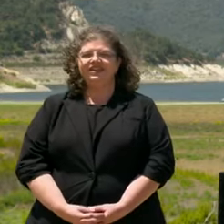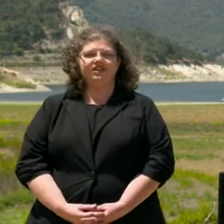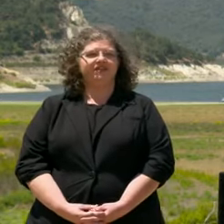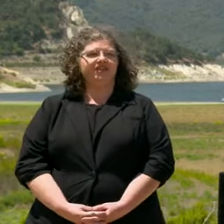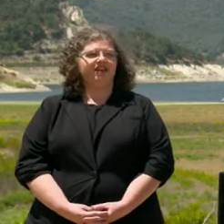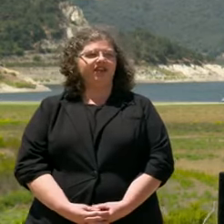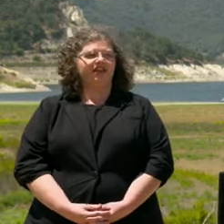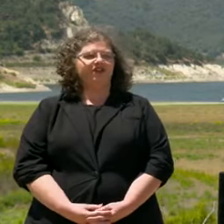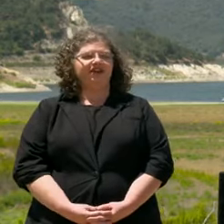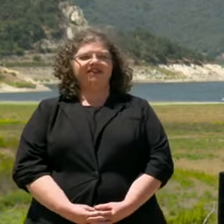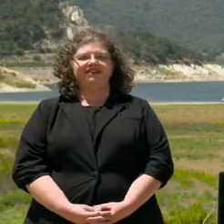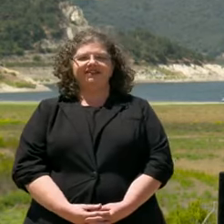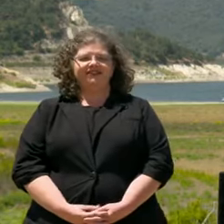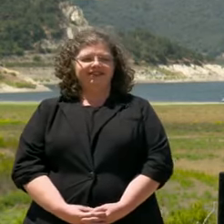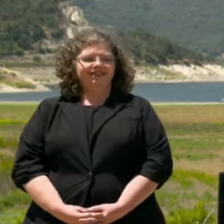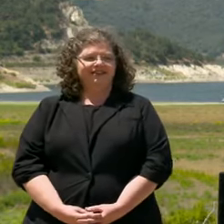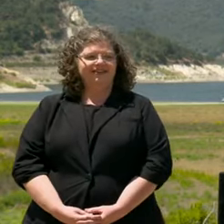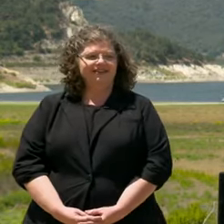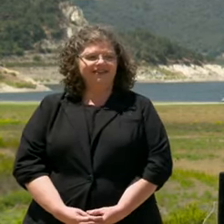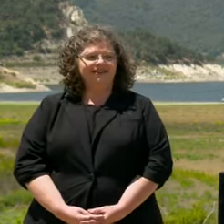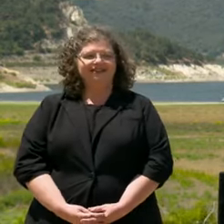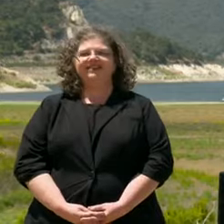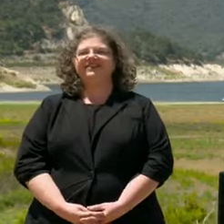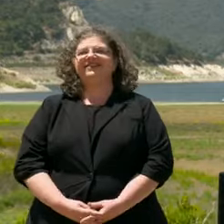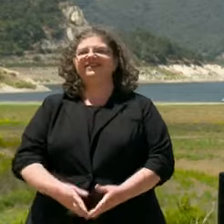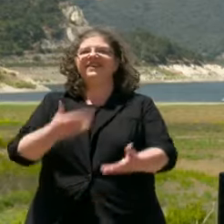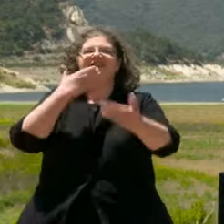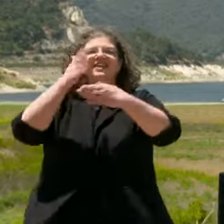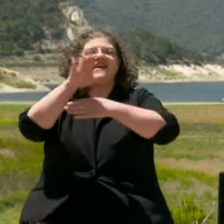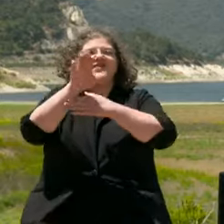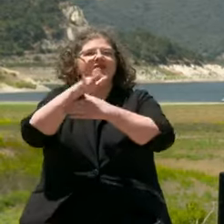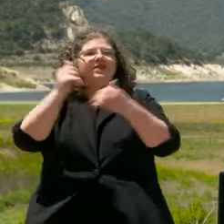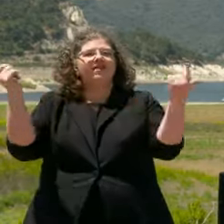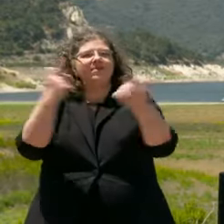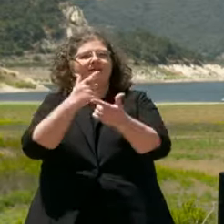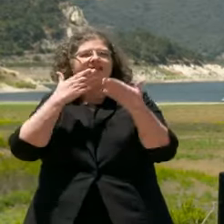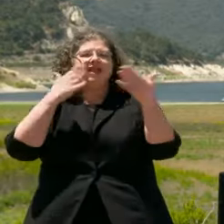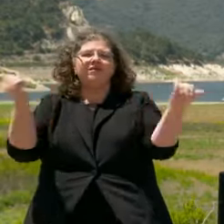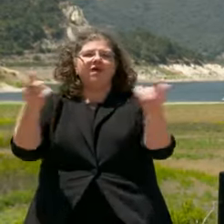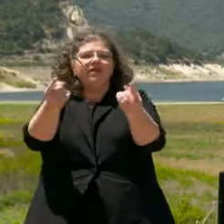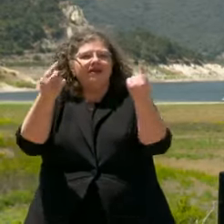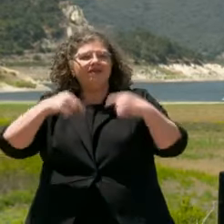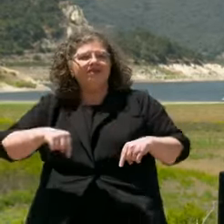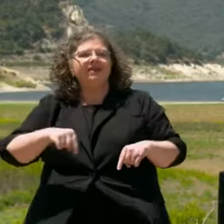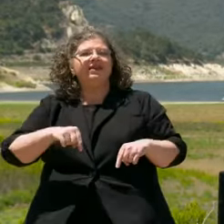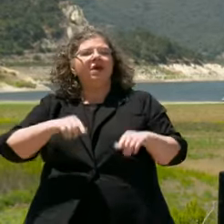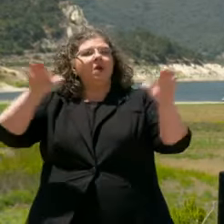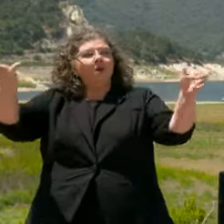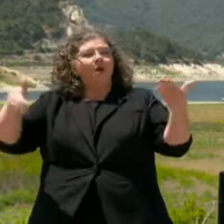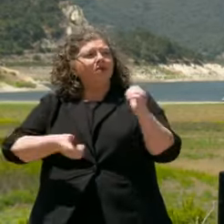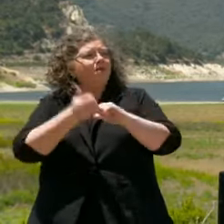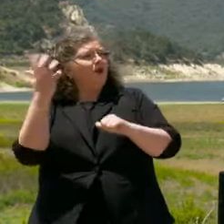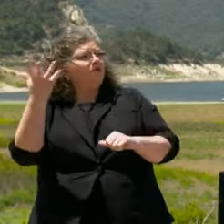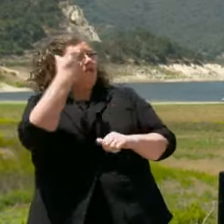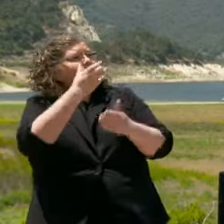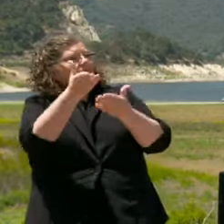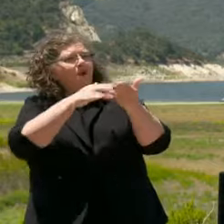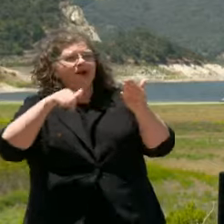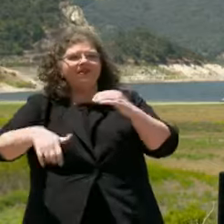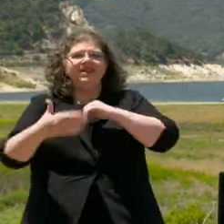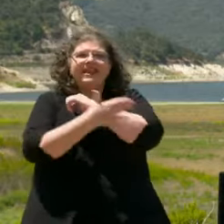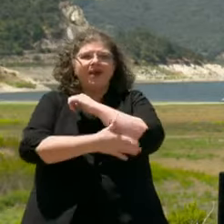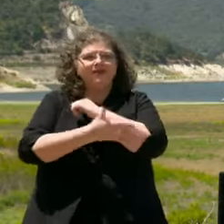The things you never think you need, right? All right. Good afternoon, everybody. Thank you all for being here. Welcome to the most beautiful part of the county.